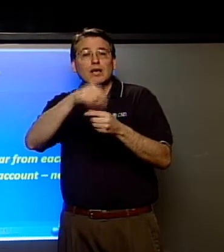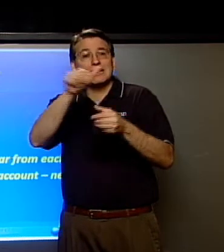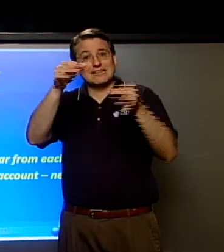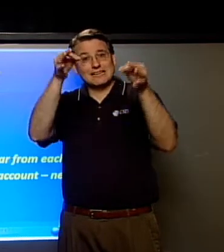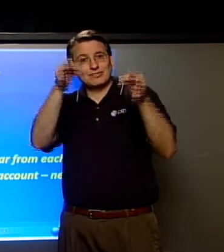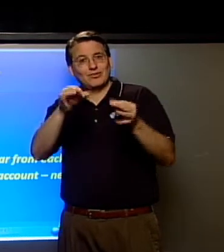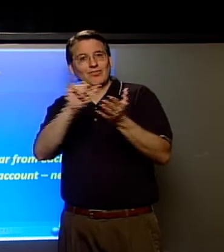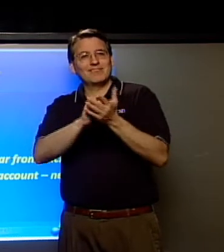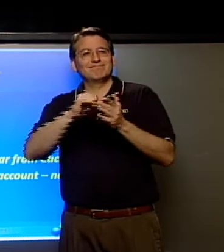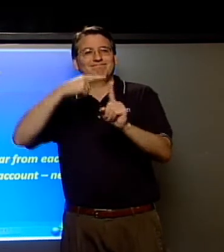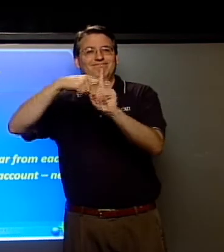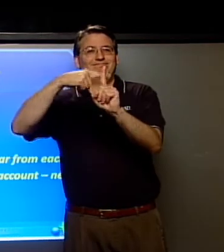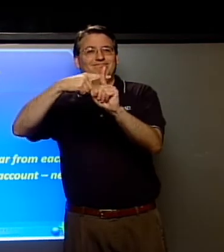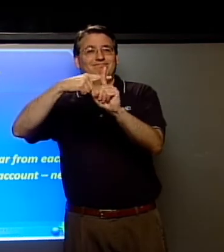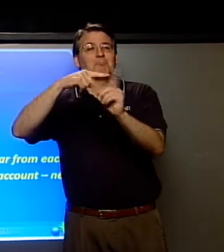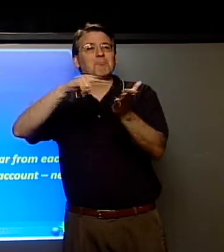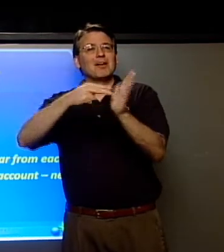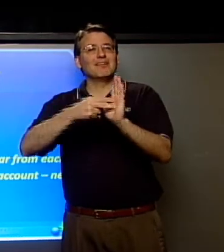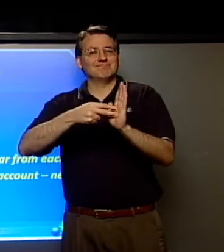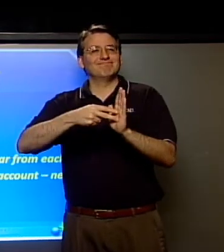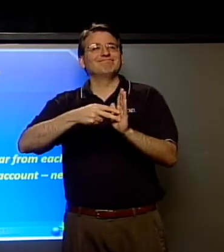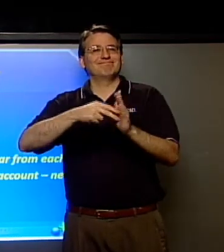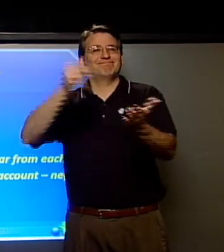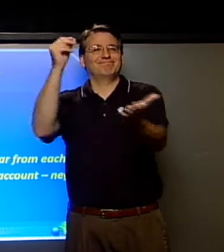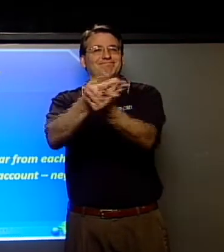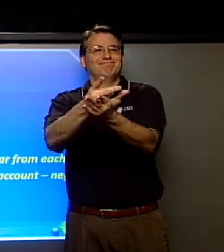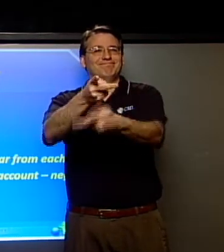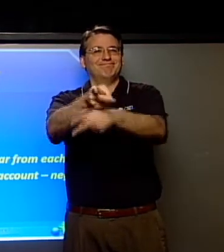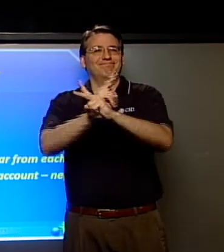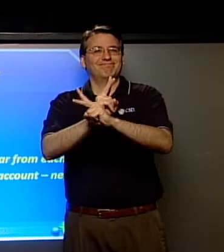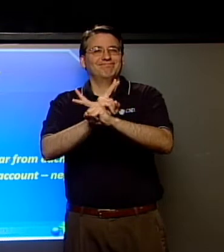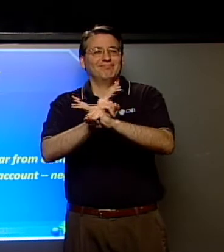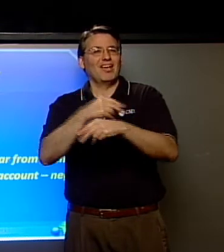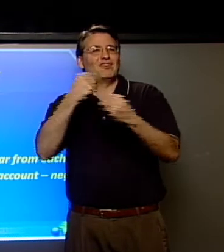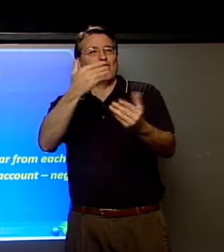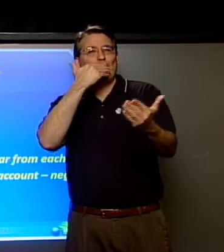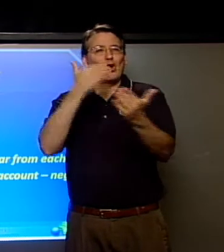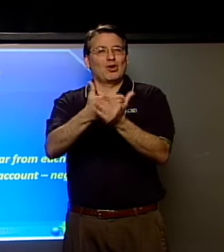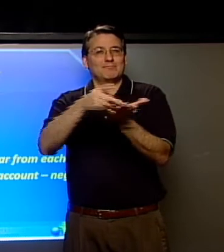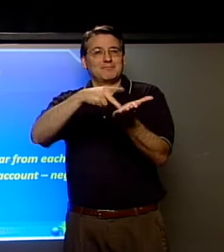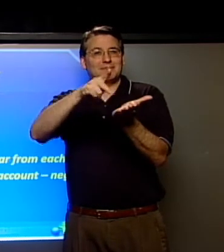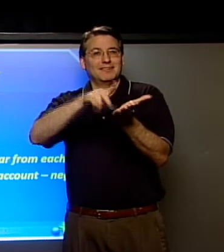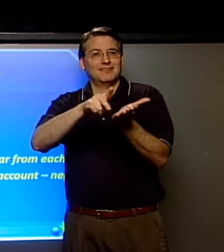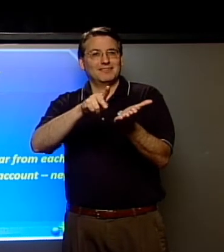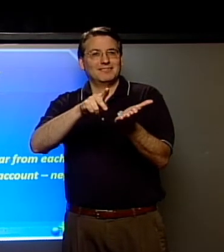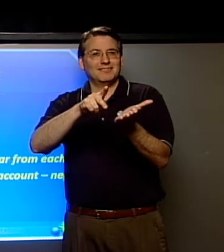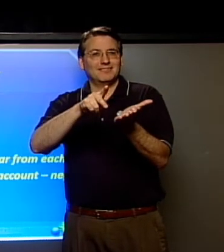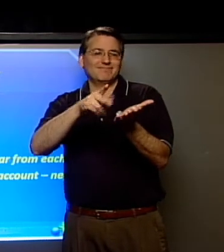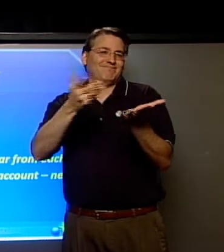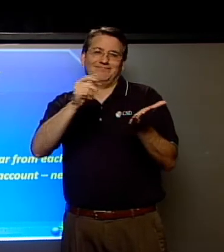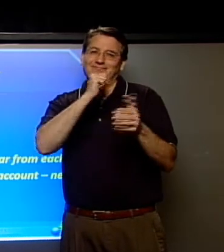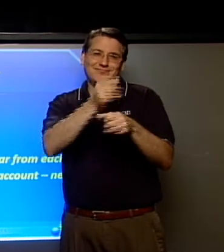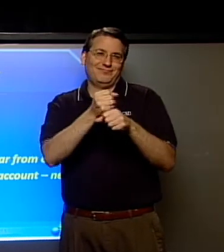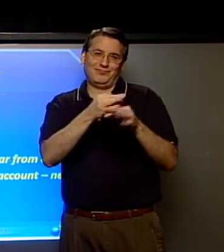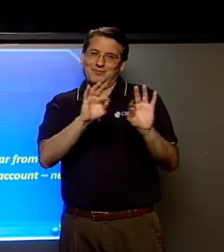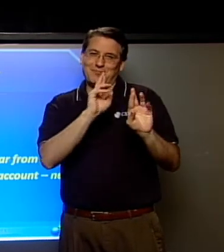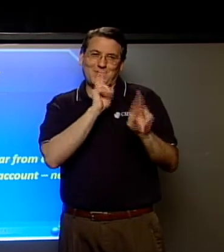Unfortunately, the law doesn't include anything about positive decisions, meaning if you get approved for the loan, you have good